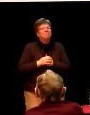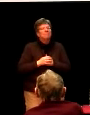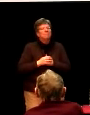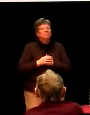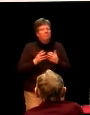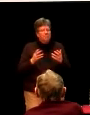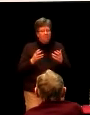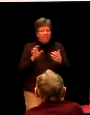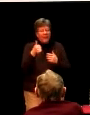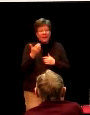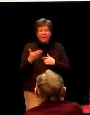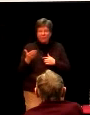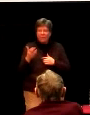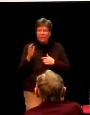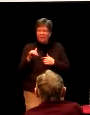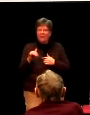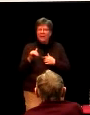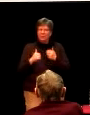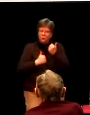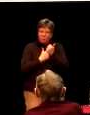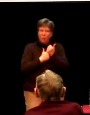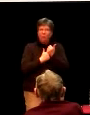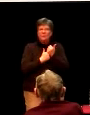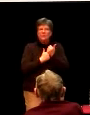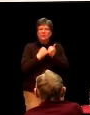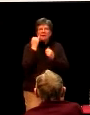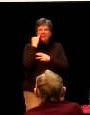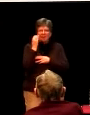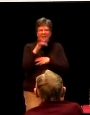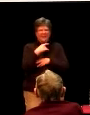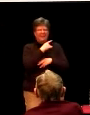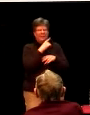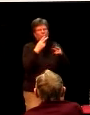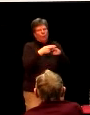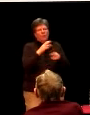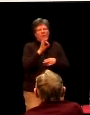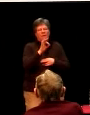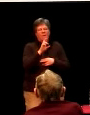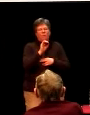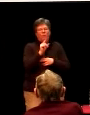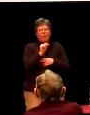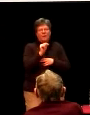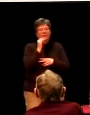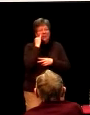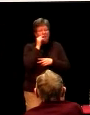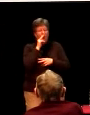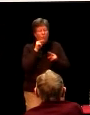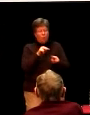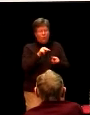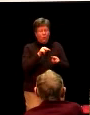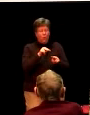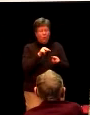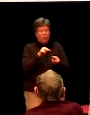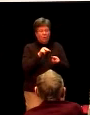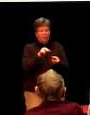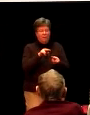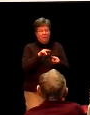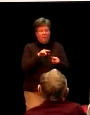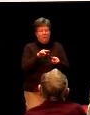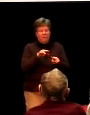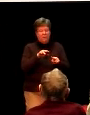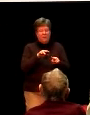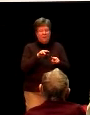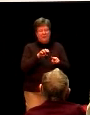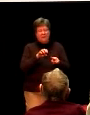I will say another thing that sort of supports the notion that these are fronts is that if you look on either side of a frontal boundary and you look at the